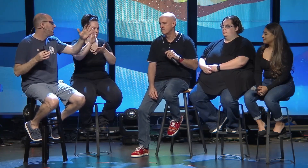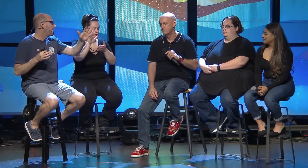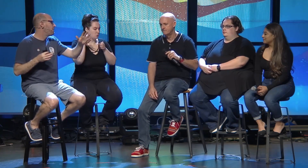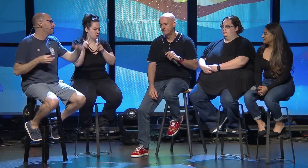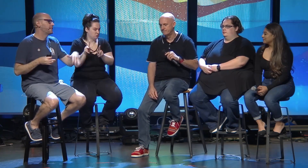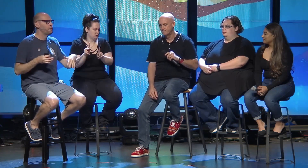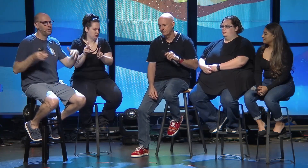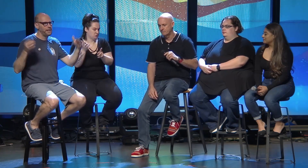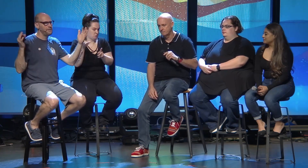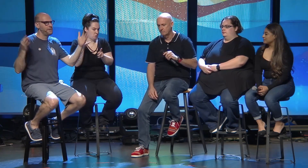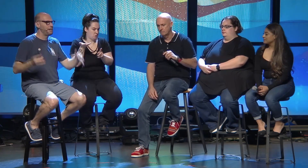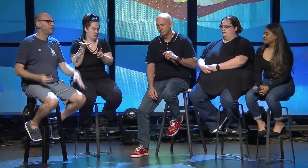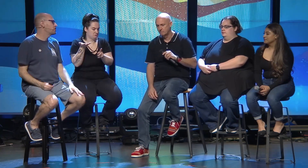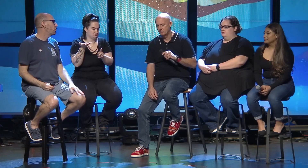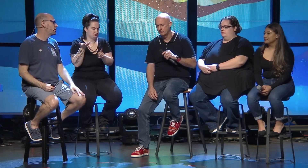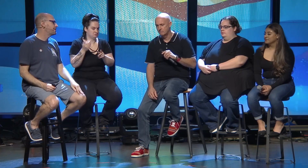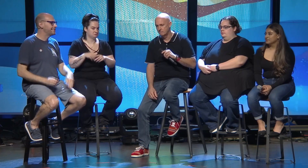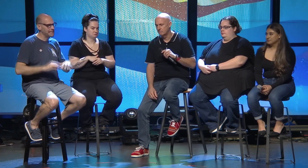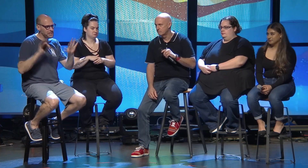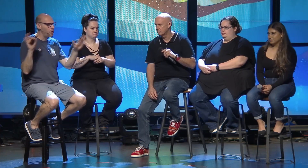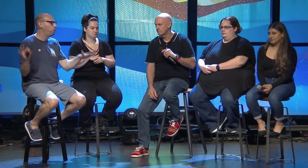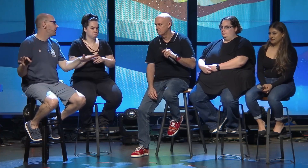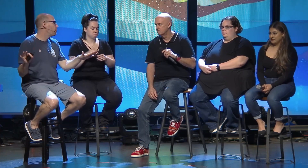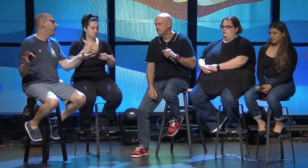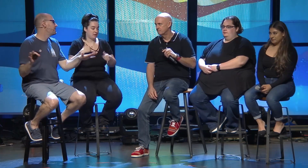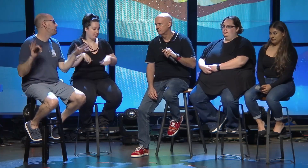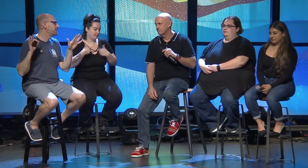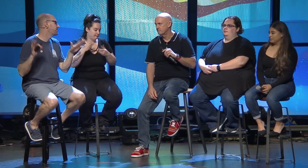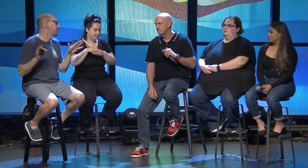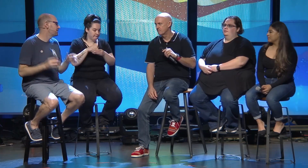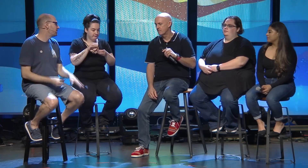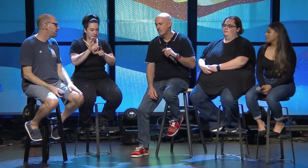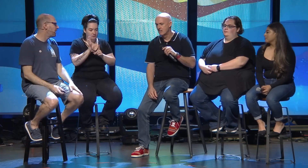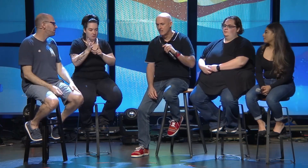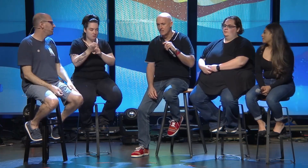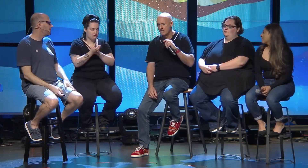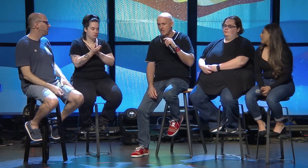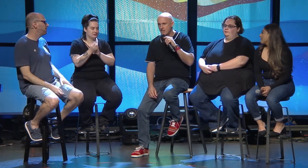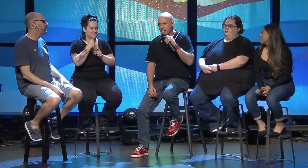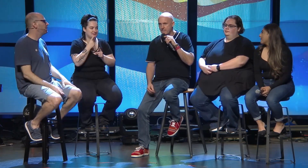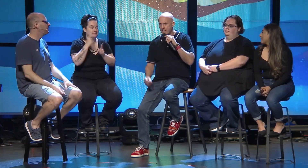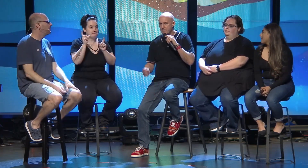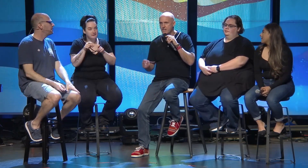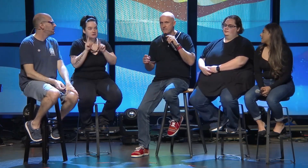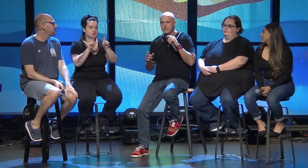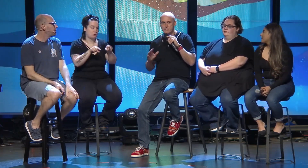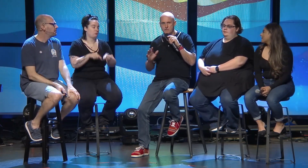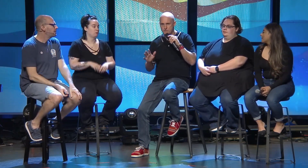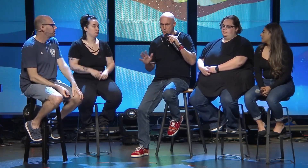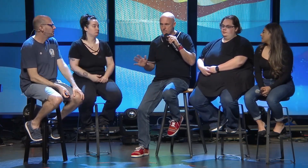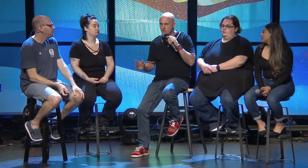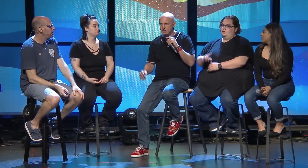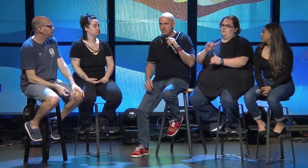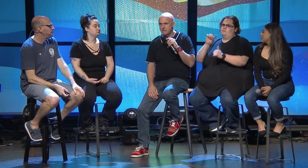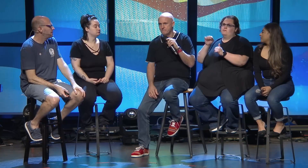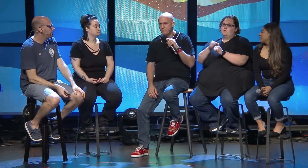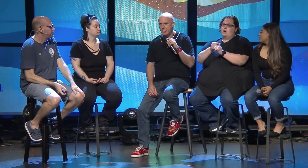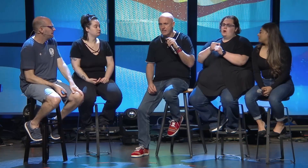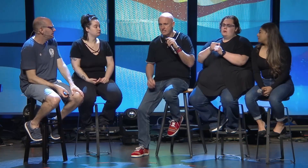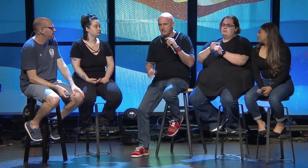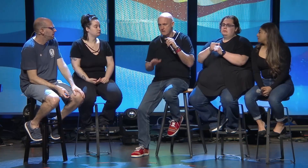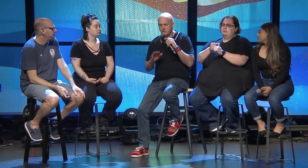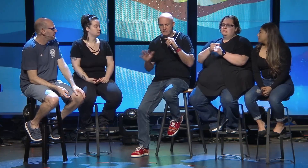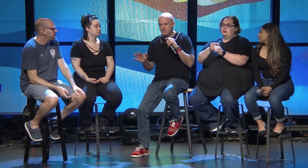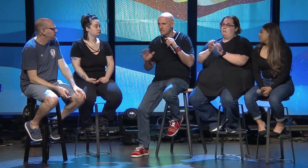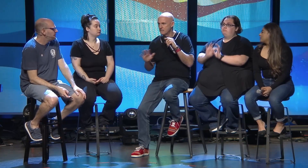college, right? And feels like, well, I live in maybe this culture that says that's the only way to be successful in life. And first and foremost,